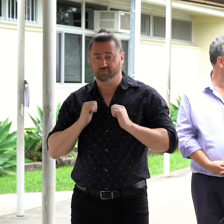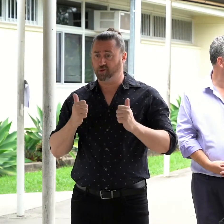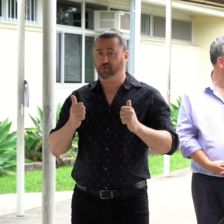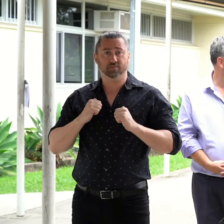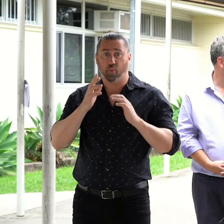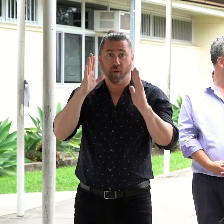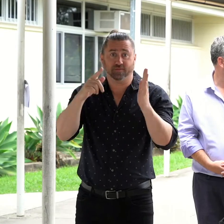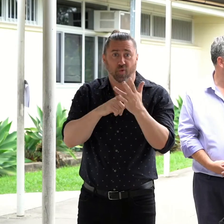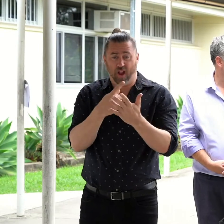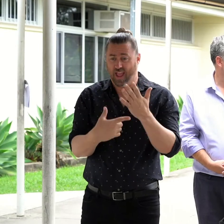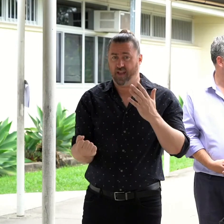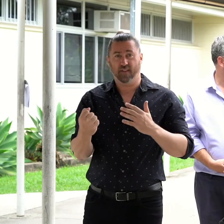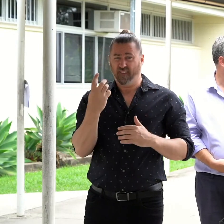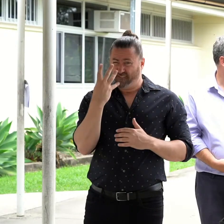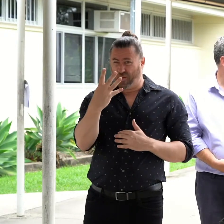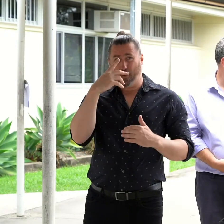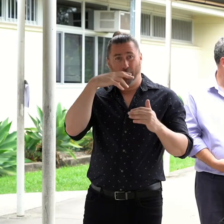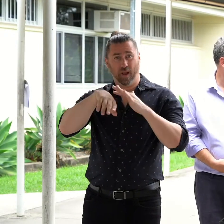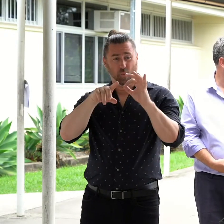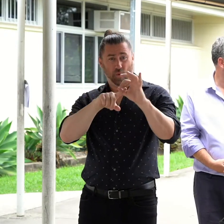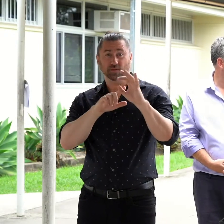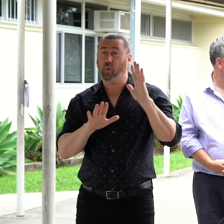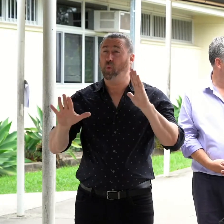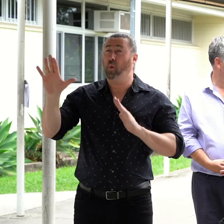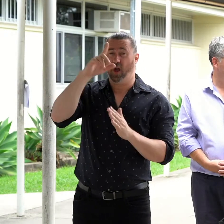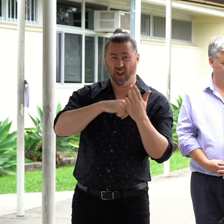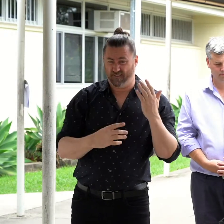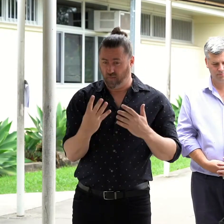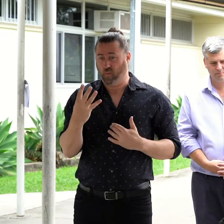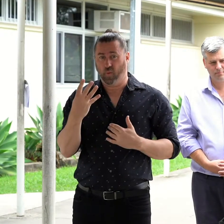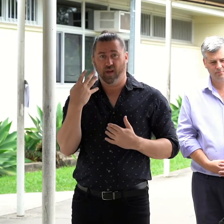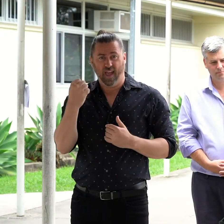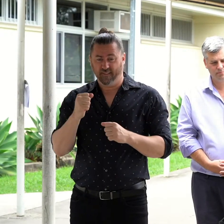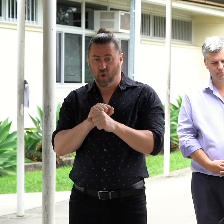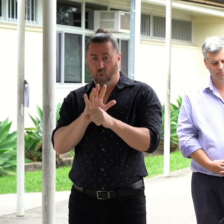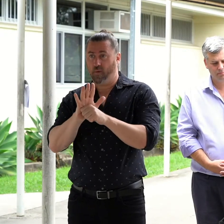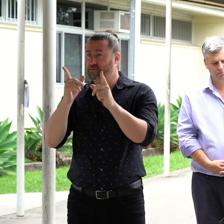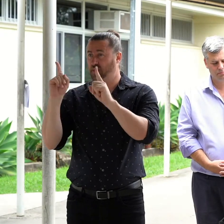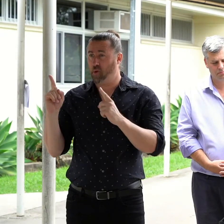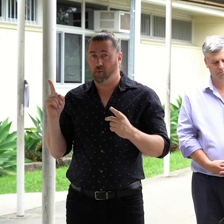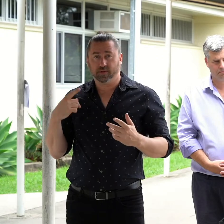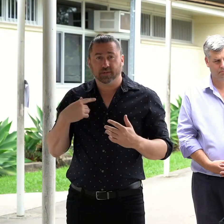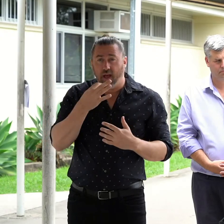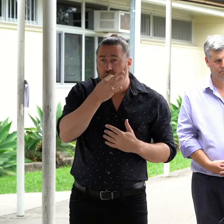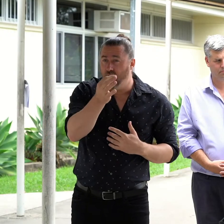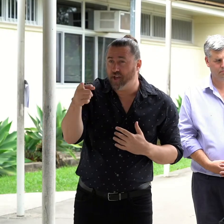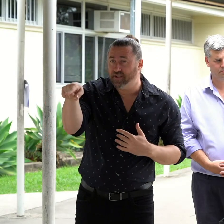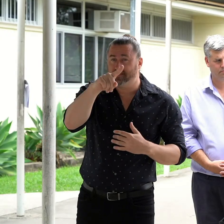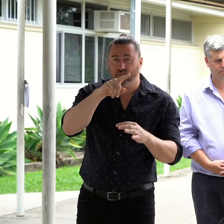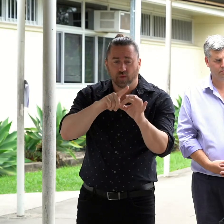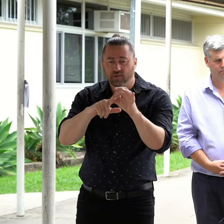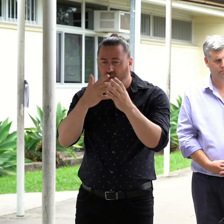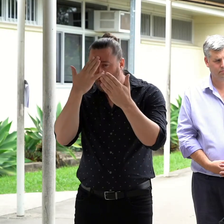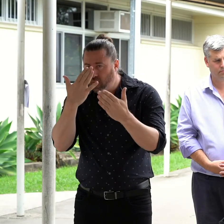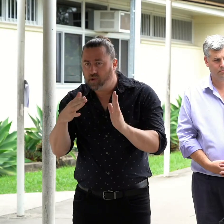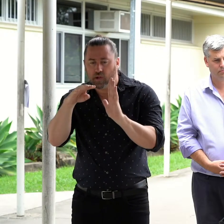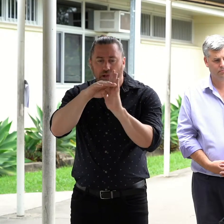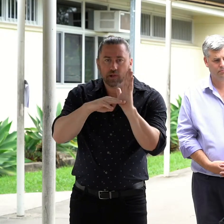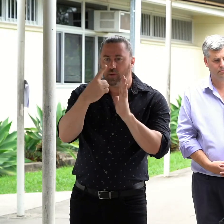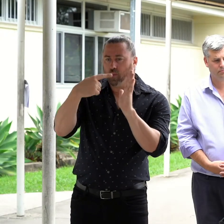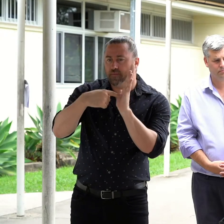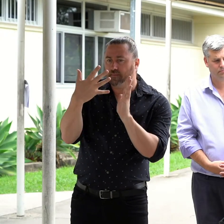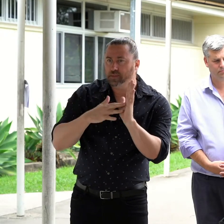wonderful that Queensland has complied and done all the things we've asked them as far as social distancing, wearing masks, people have